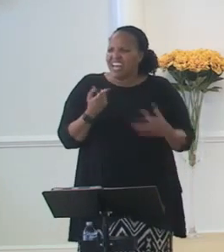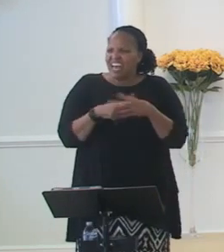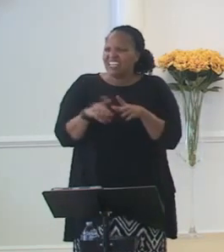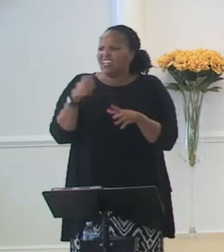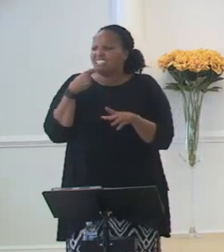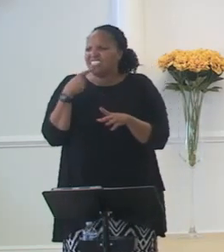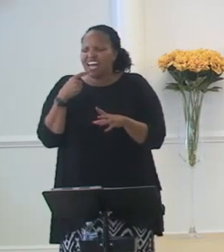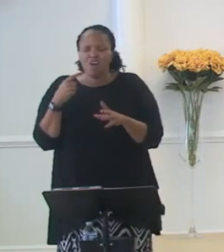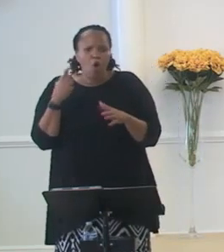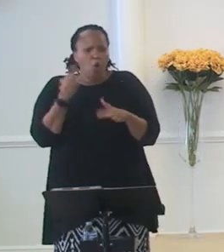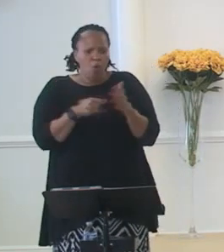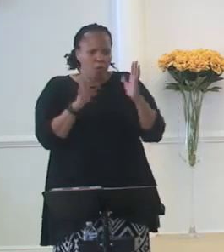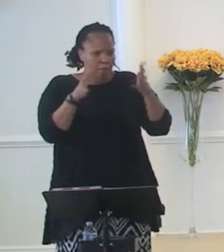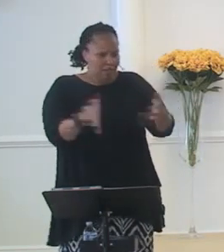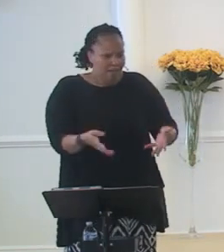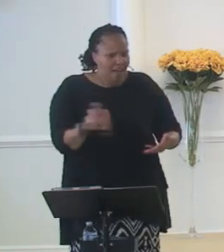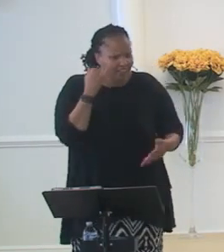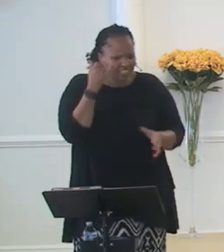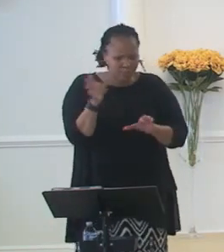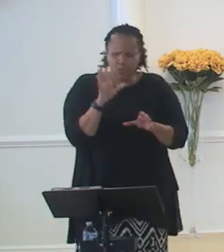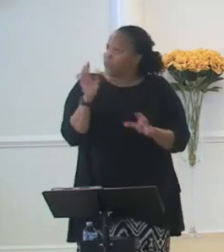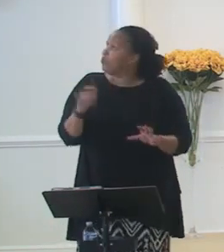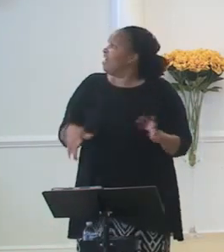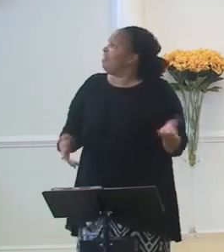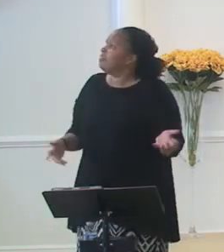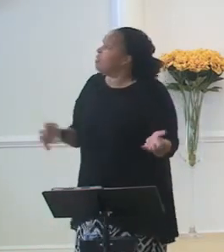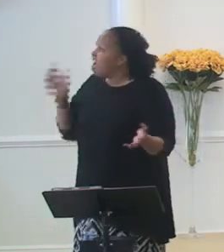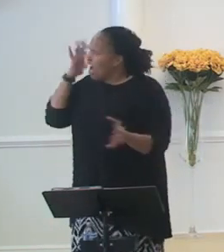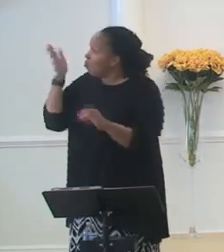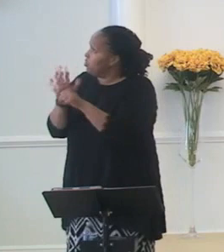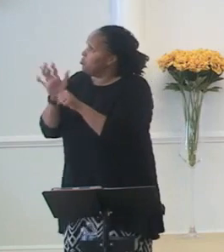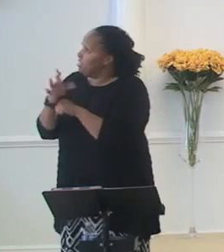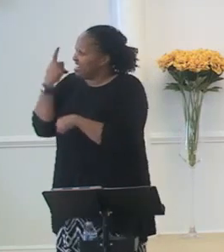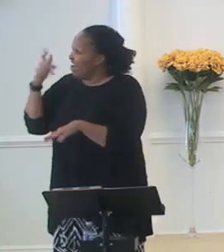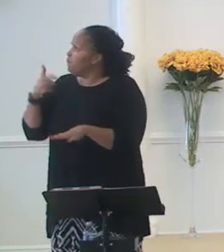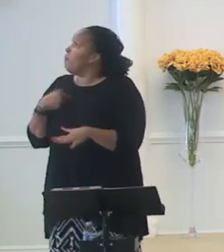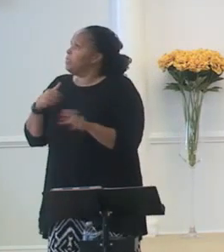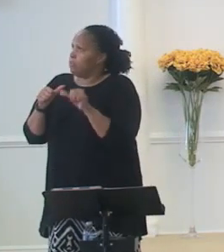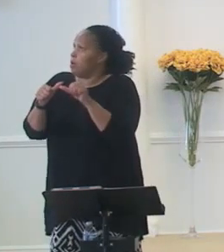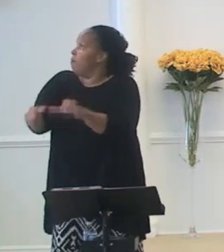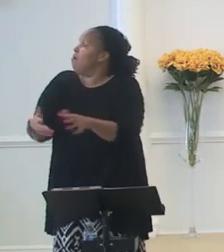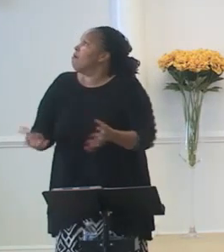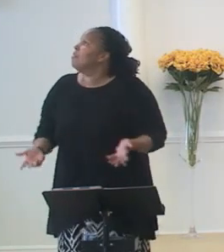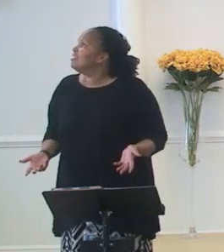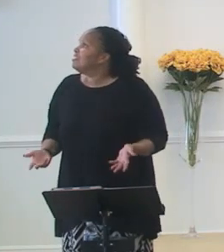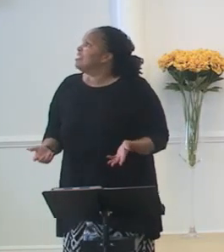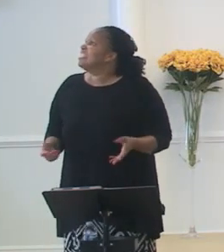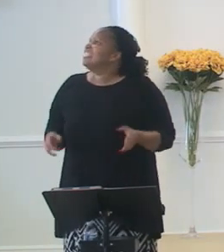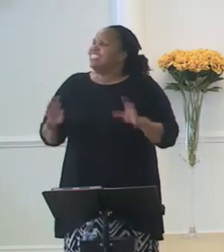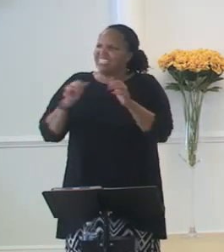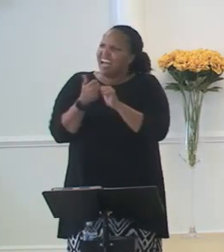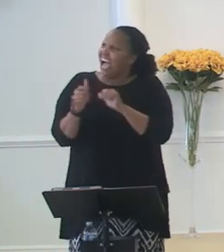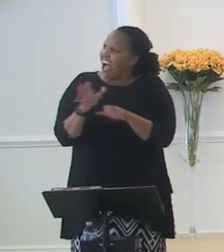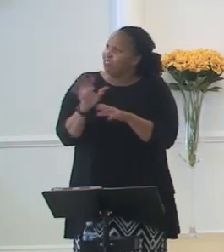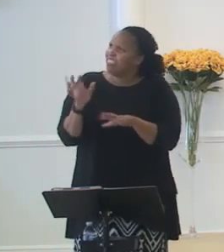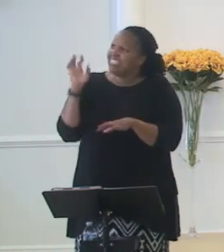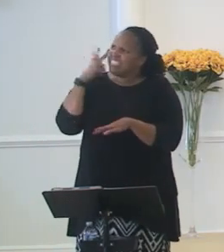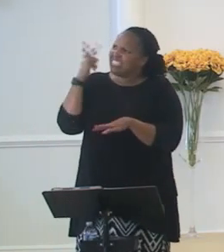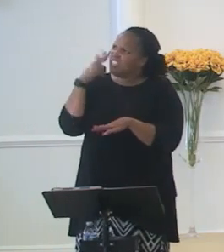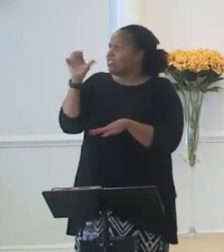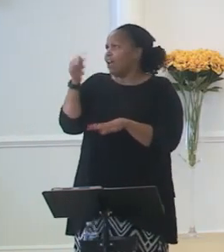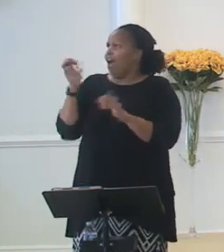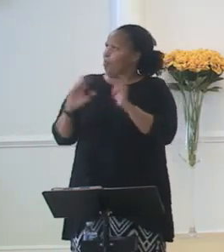be left if you do that? Will there be enough for me to go on? How does this look to